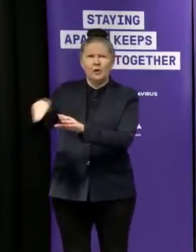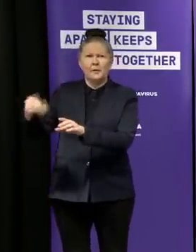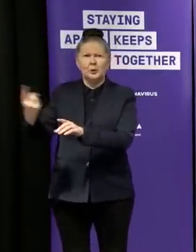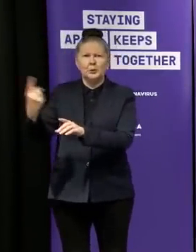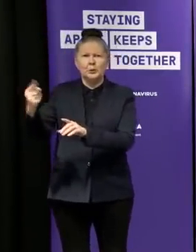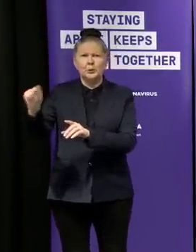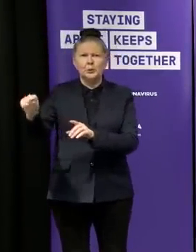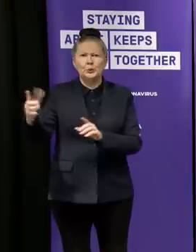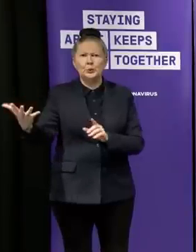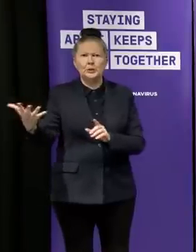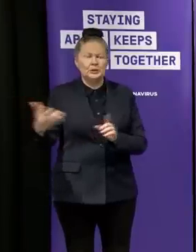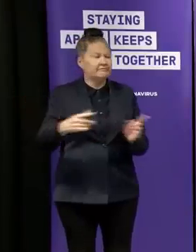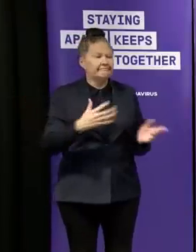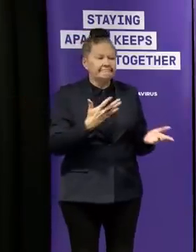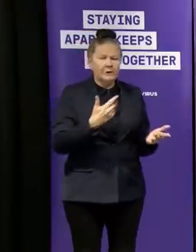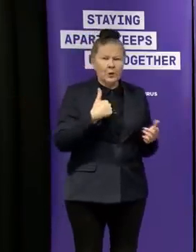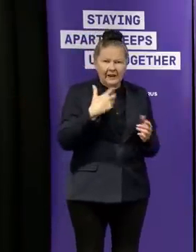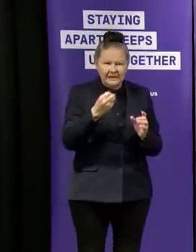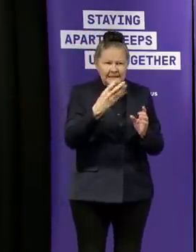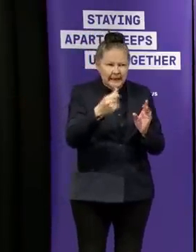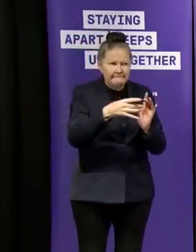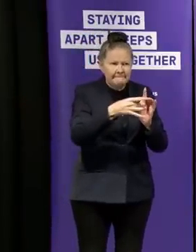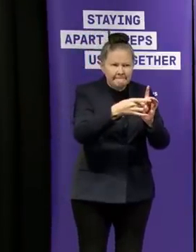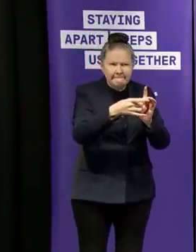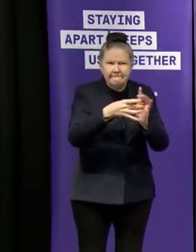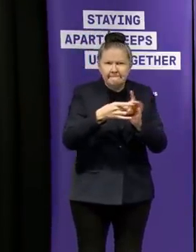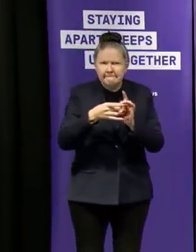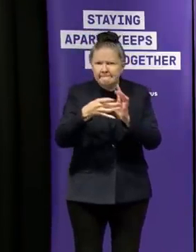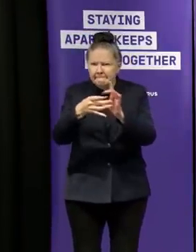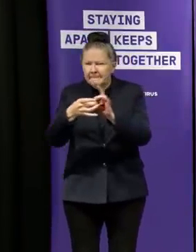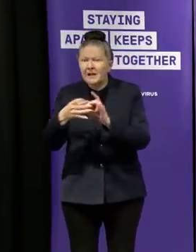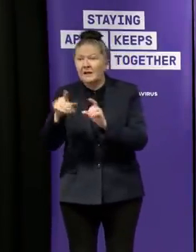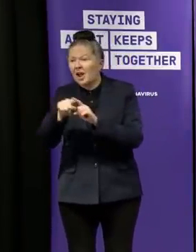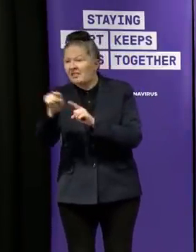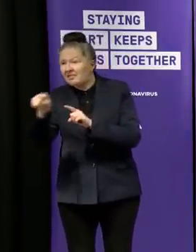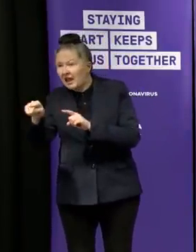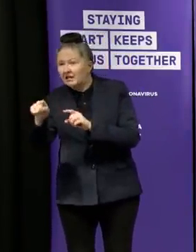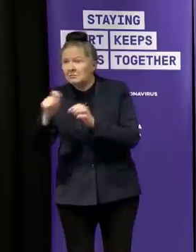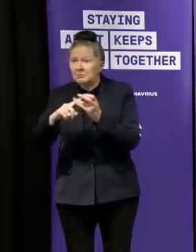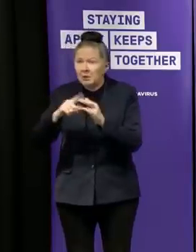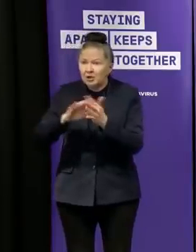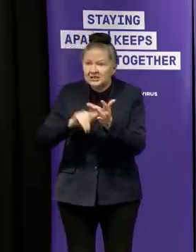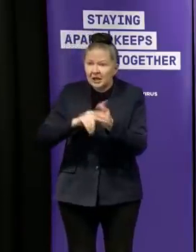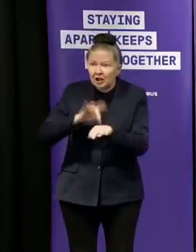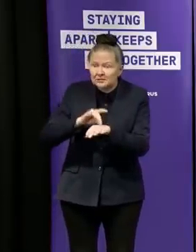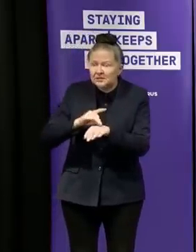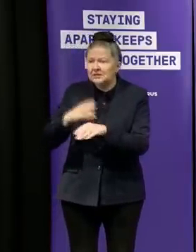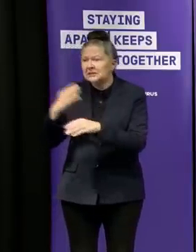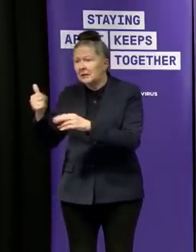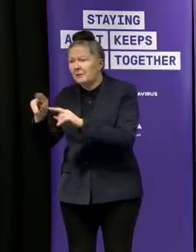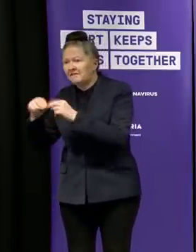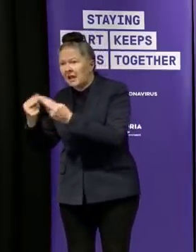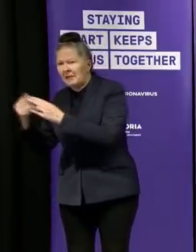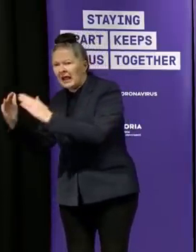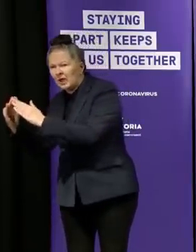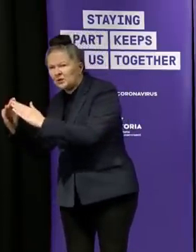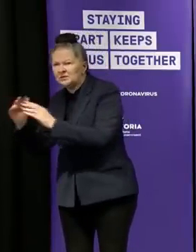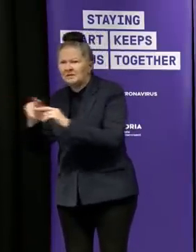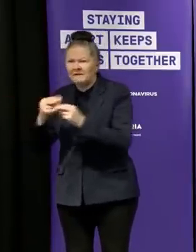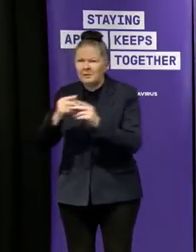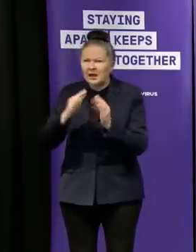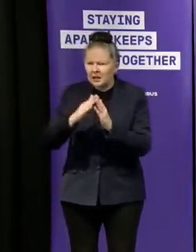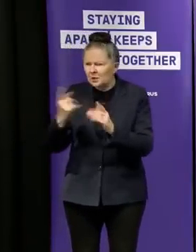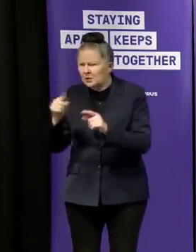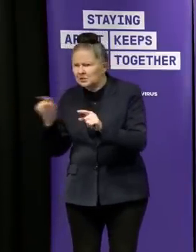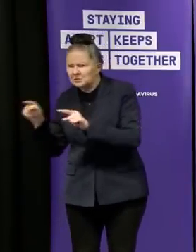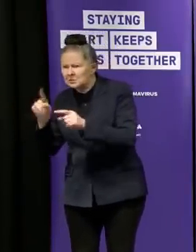I mean, we've worked out some of the connections between households and Box Hill Hospital, but how it was introduced and who the index case